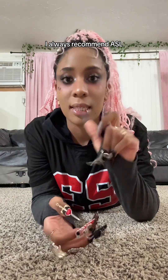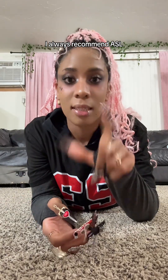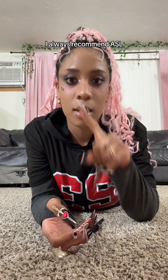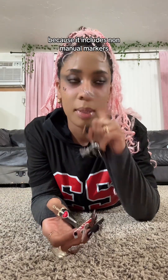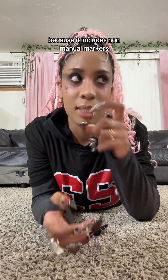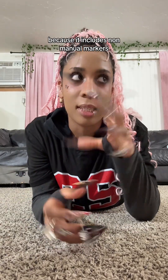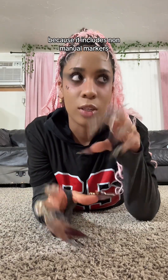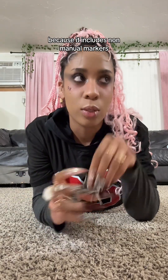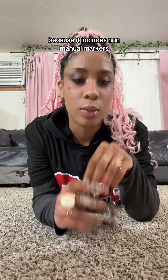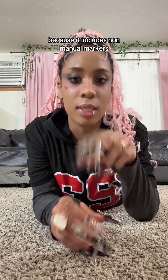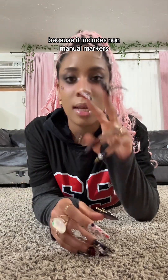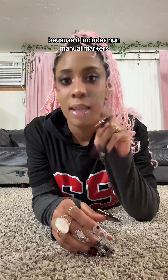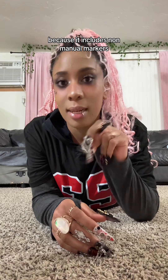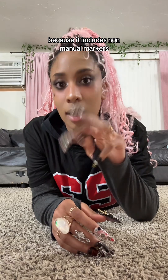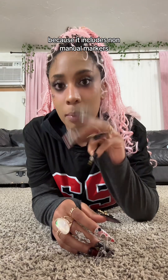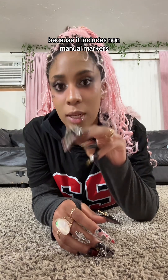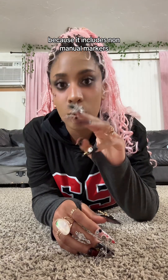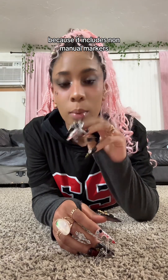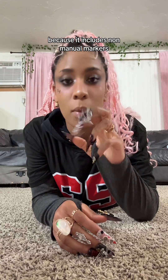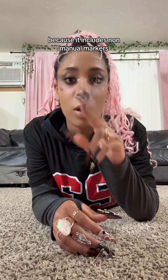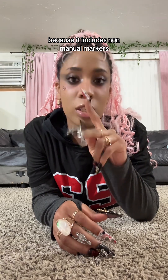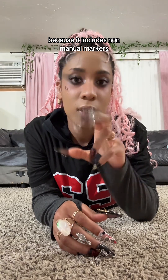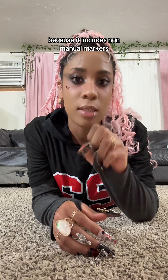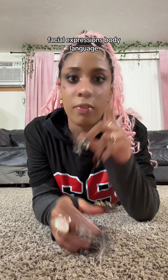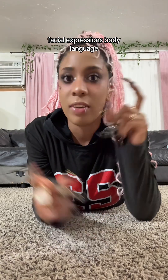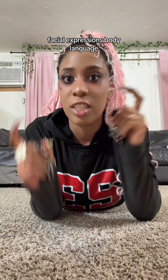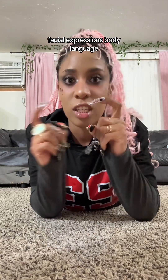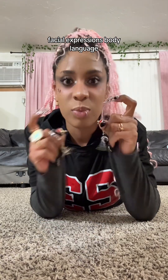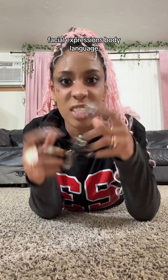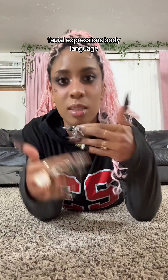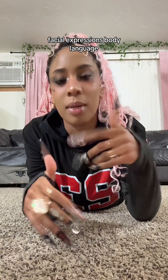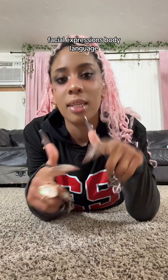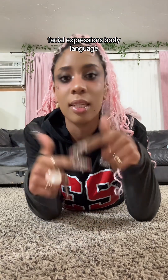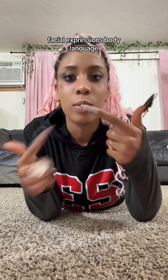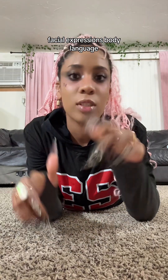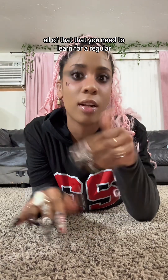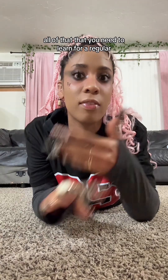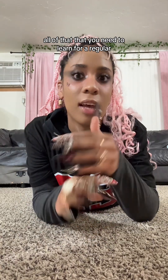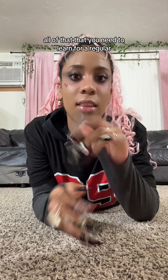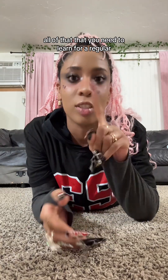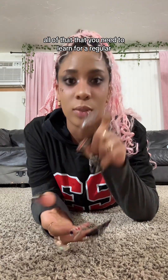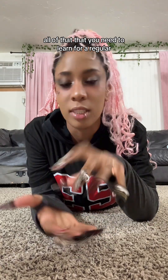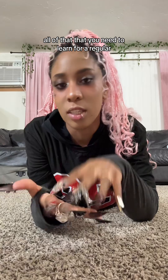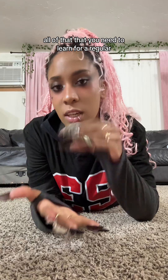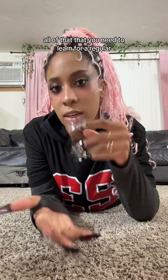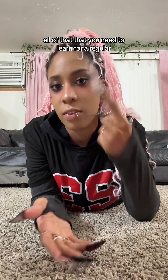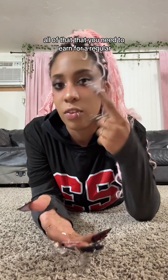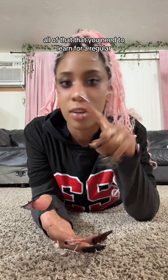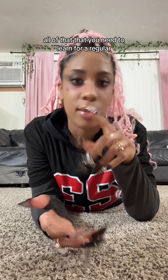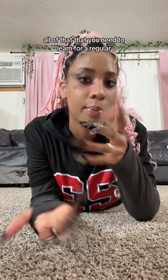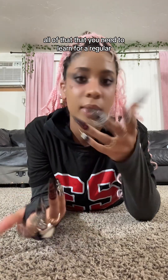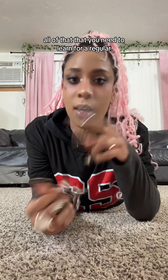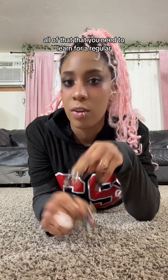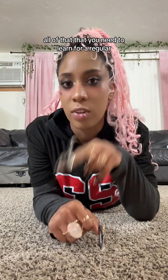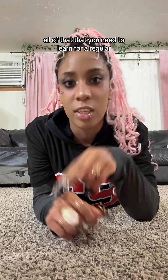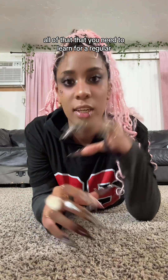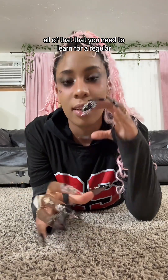ASL because it includes manual markers, facial expression, body language, all of that you need to learn for a